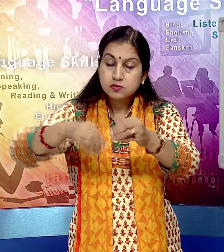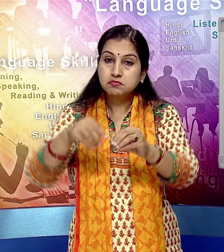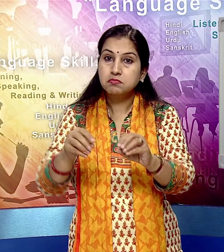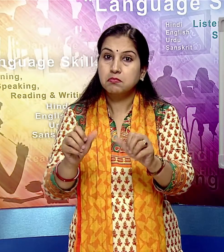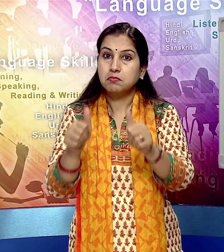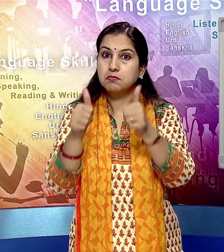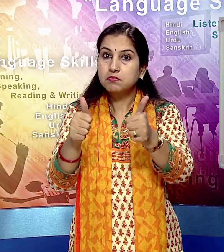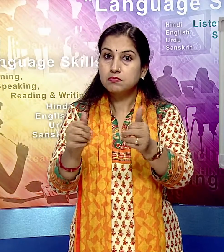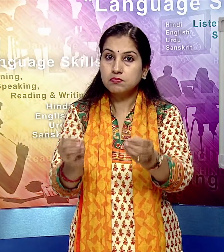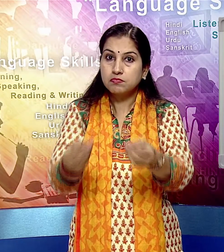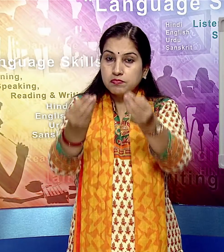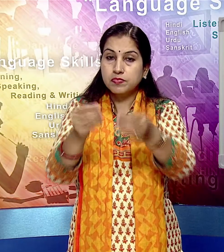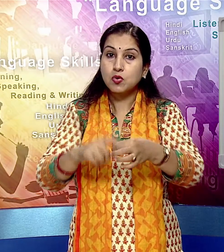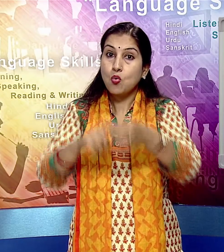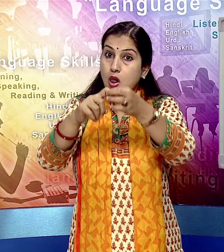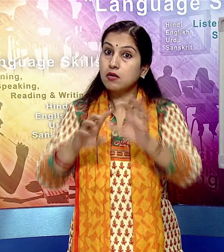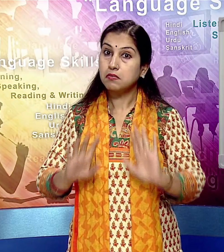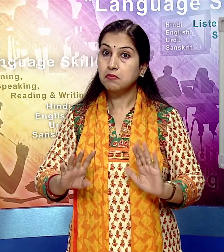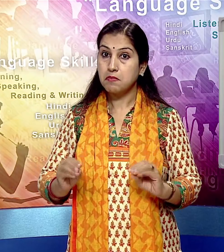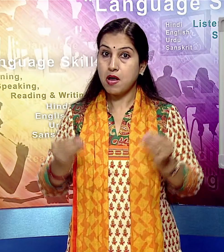will improve the nutritional quality of meal.